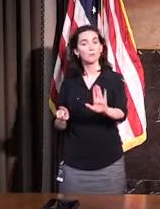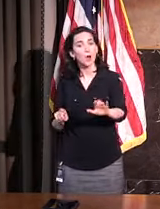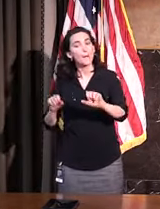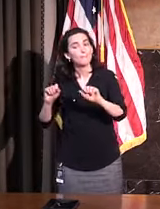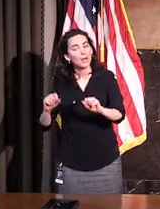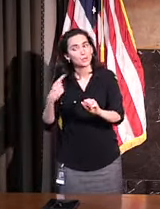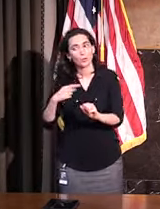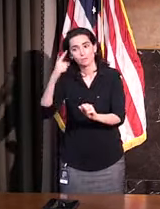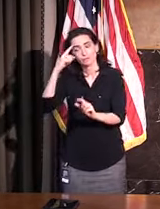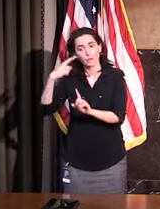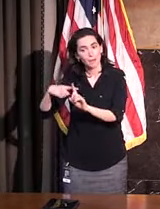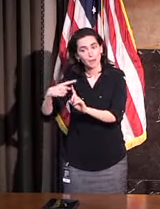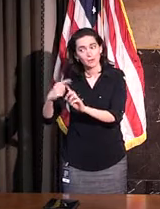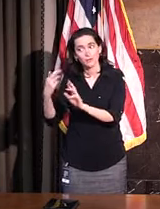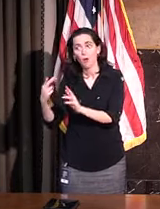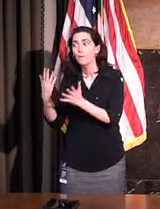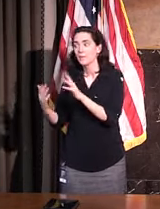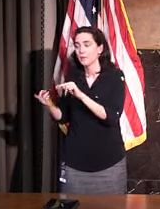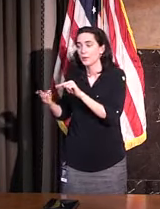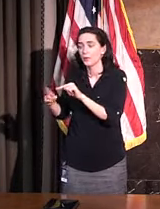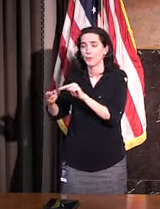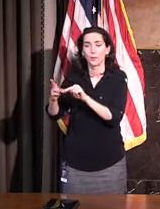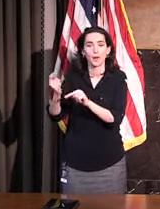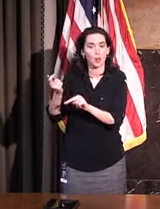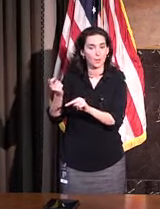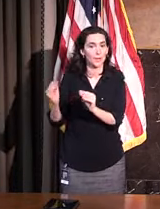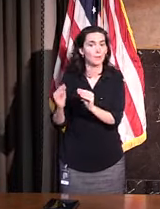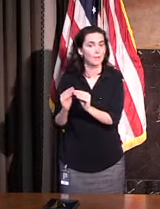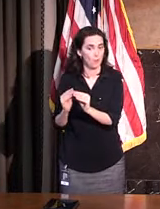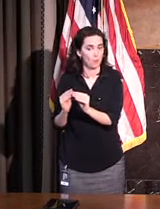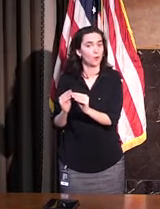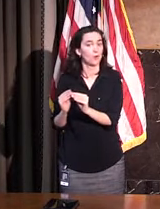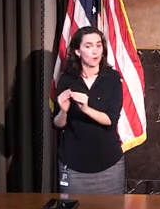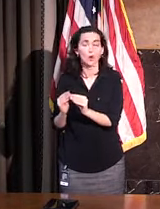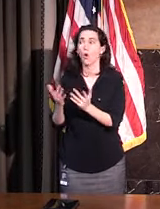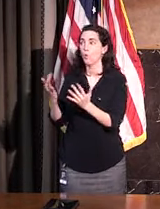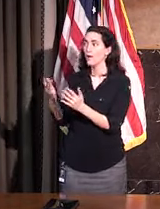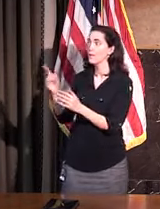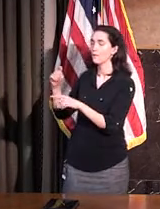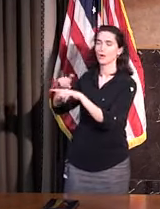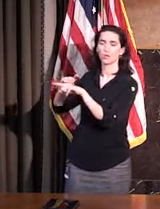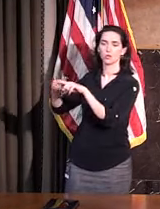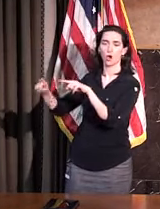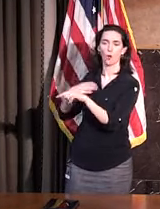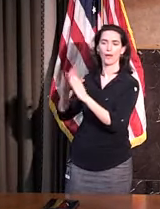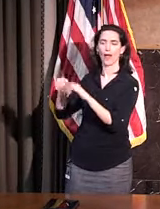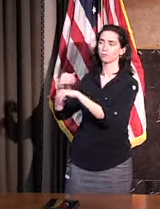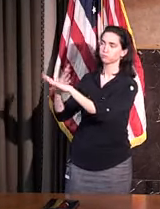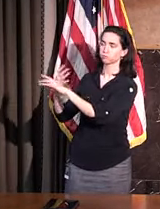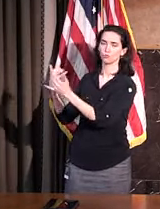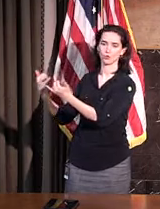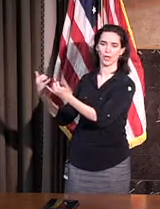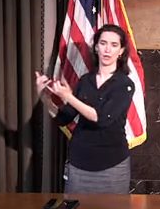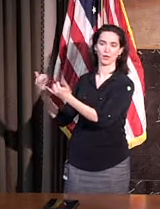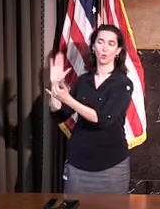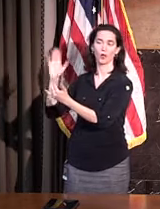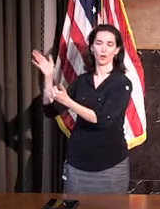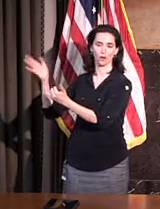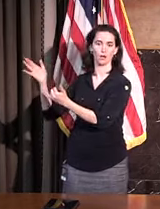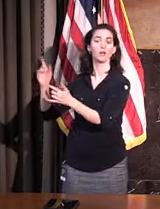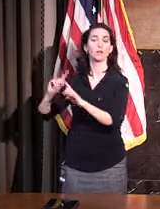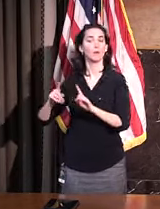we're hopeful that those two numbers will go up a little bit after we have our check-in with the White House later today. But that's